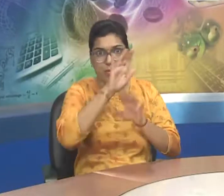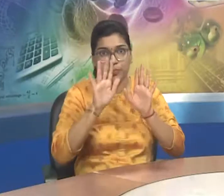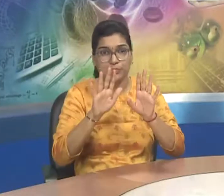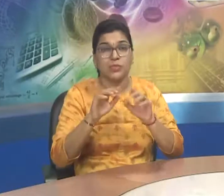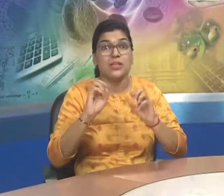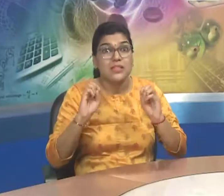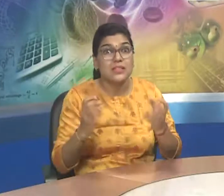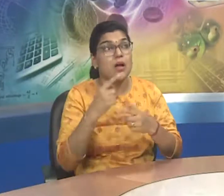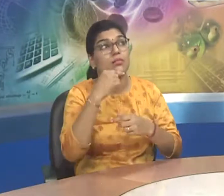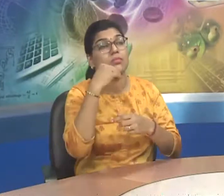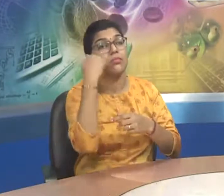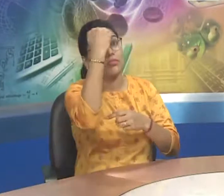Result of